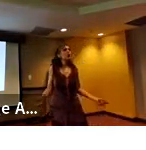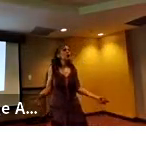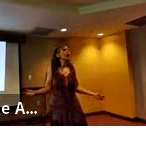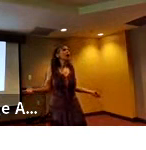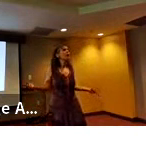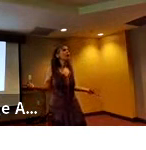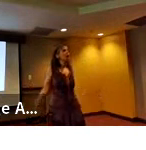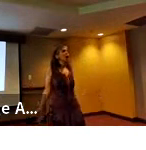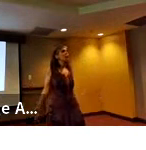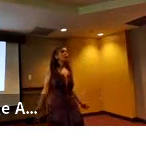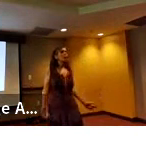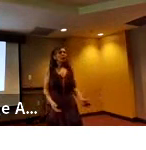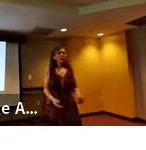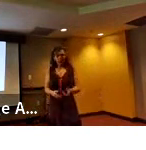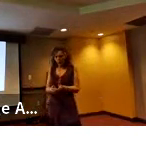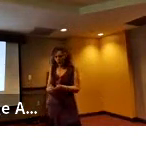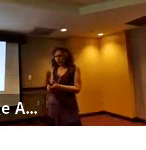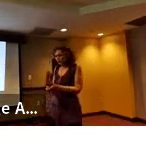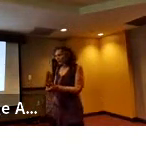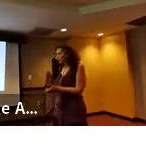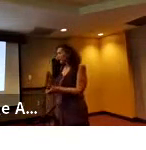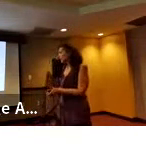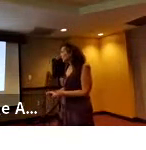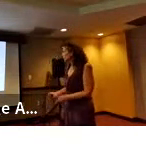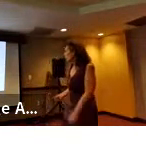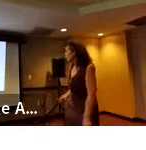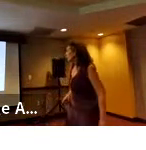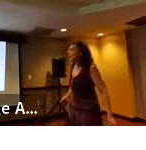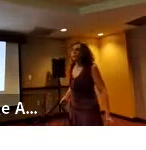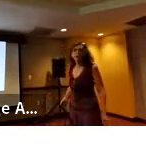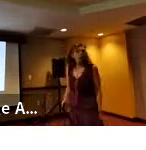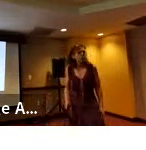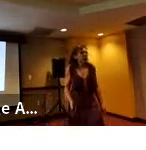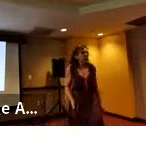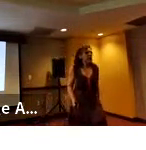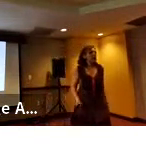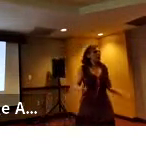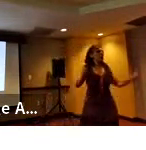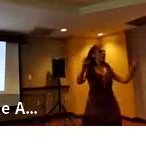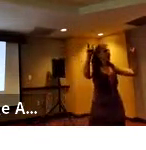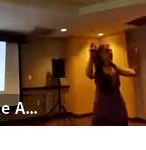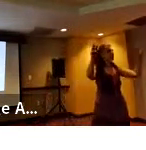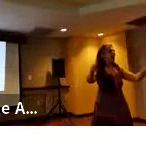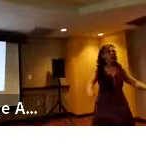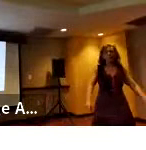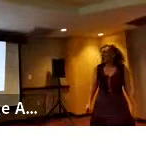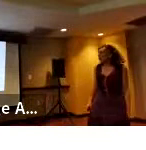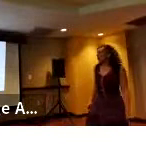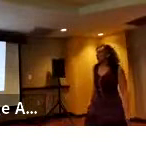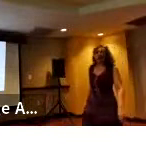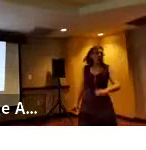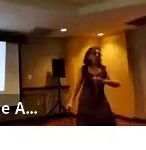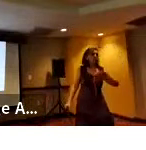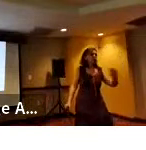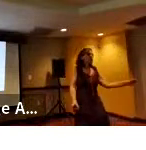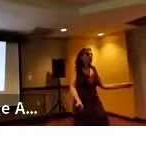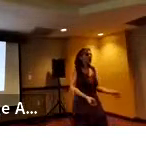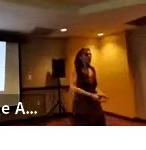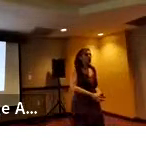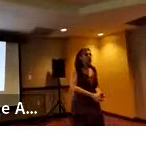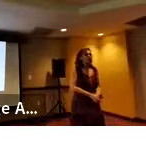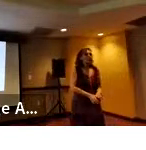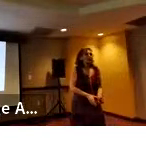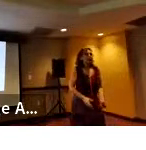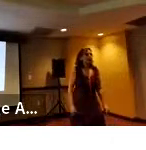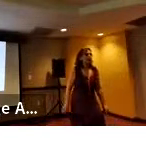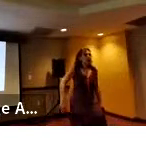or are we working on the web? Let's get it straight. And then of course, now there is the native app where I'm sure you